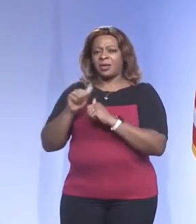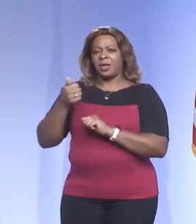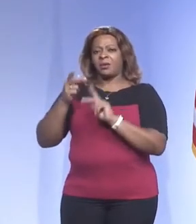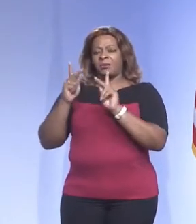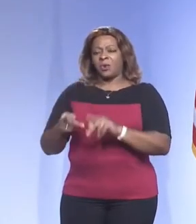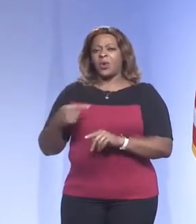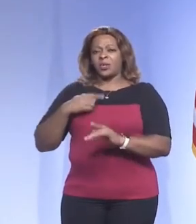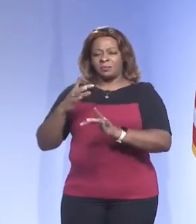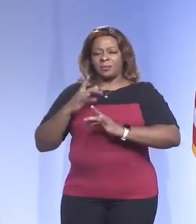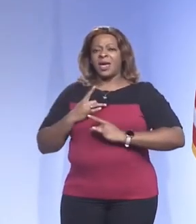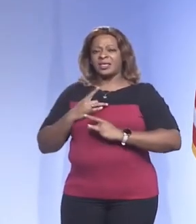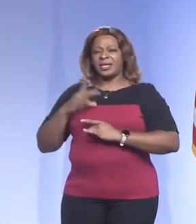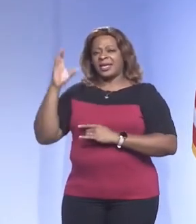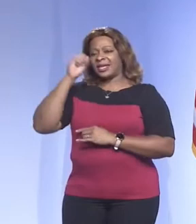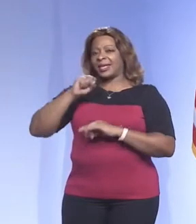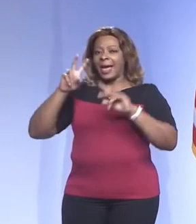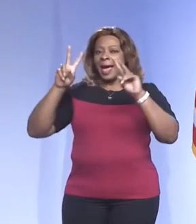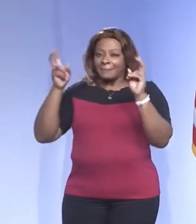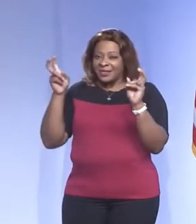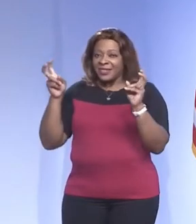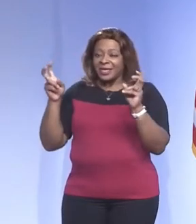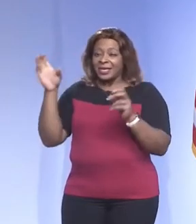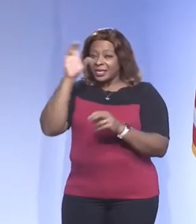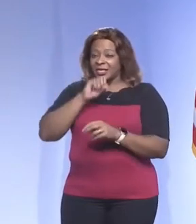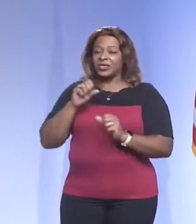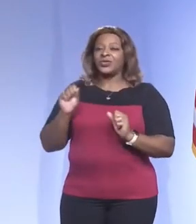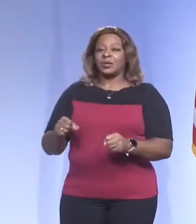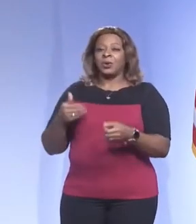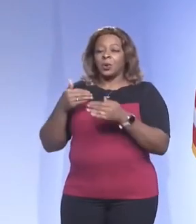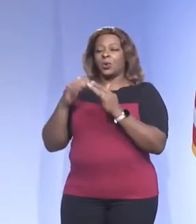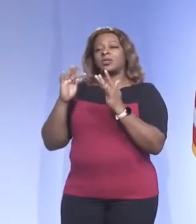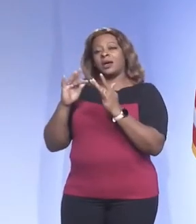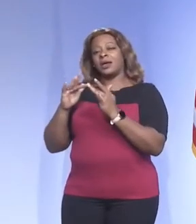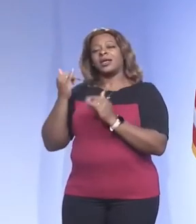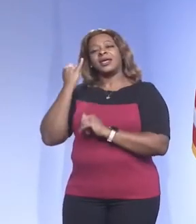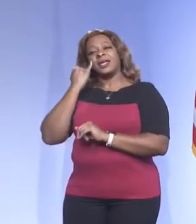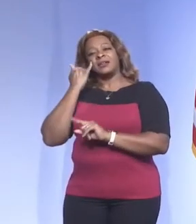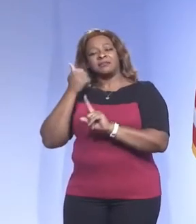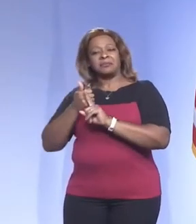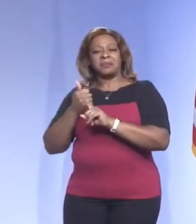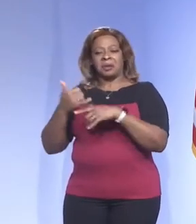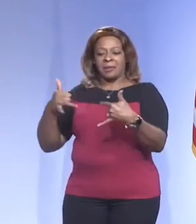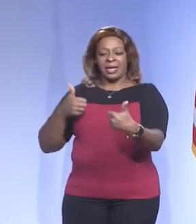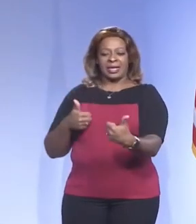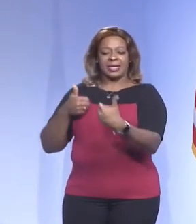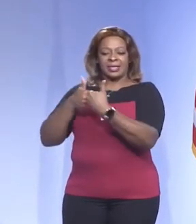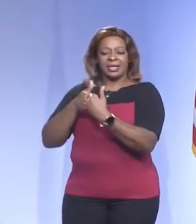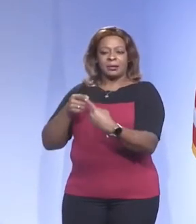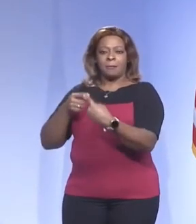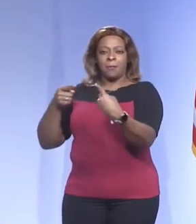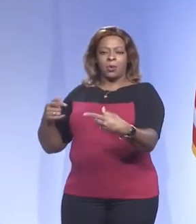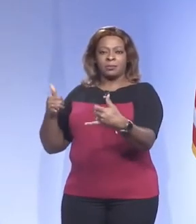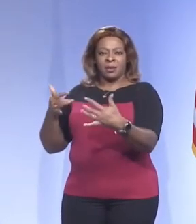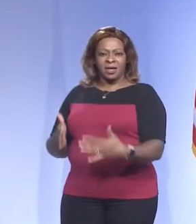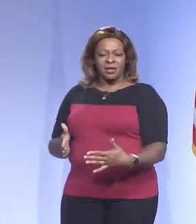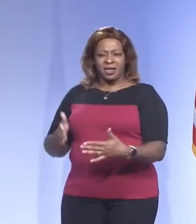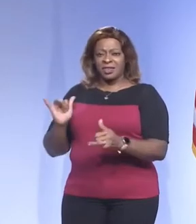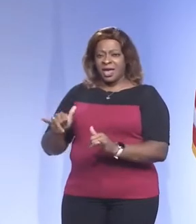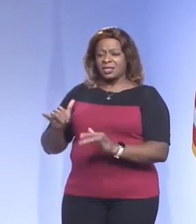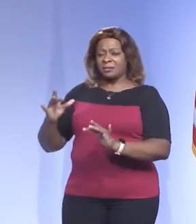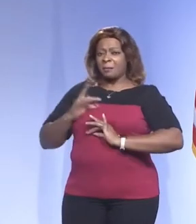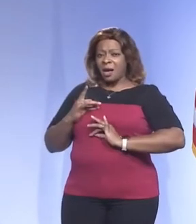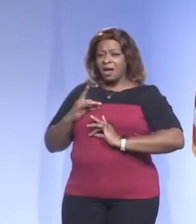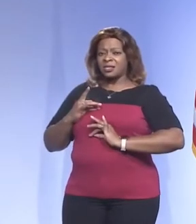tested positive, but I guess hypothetically you could be a close contact if you played against an opposing player that tested